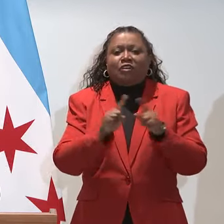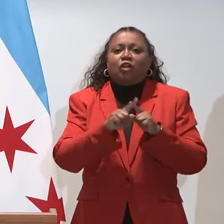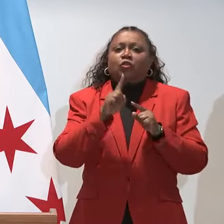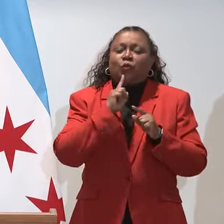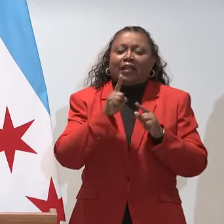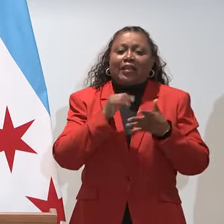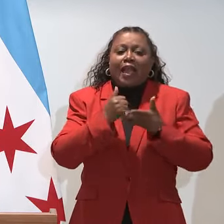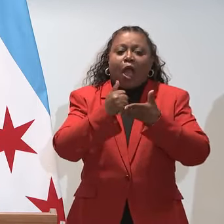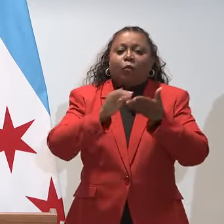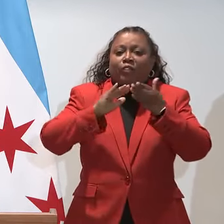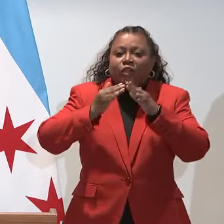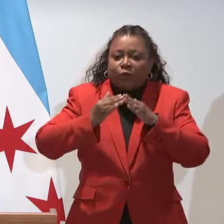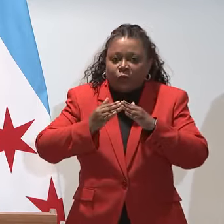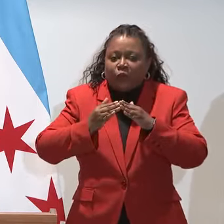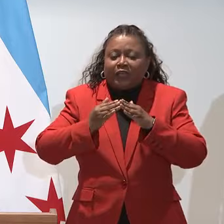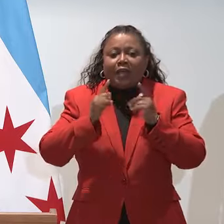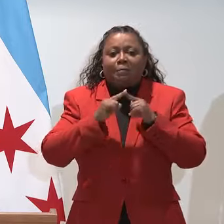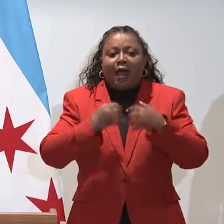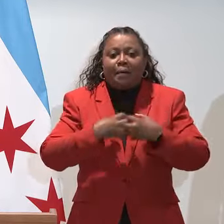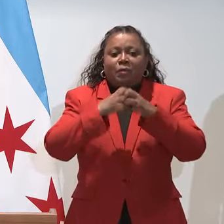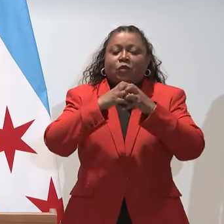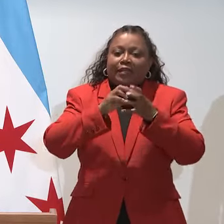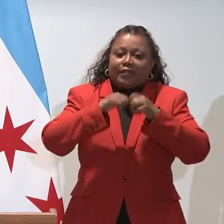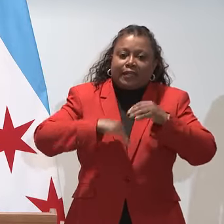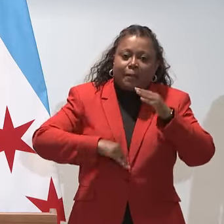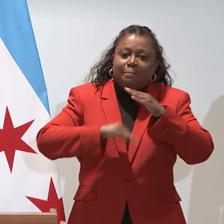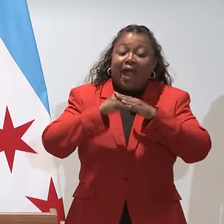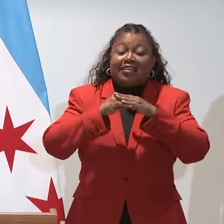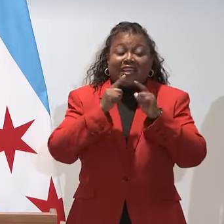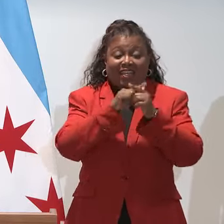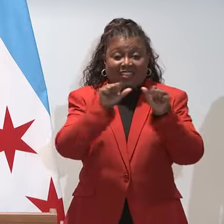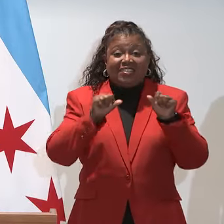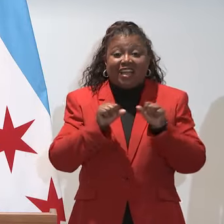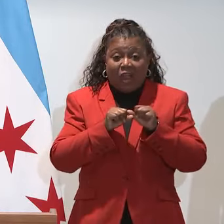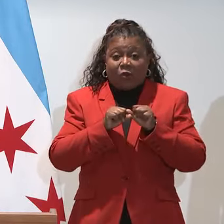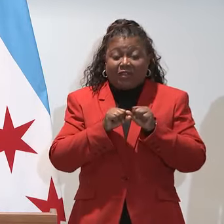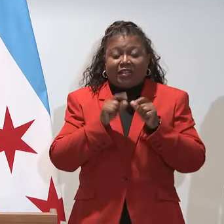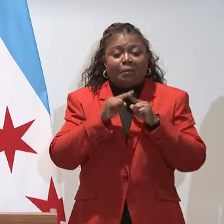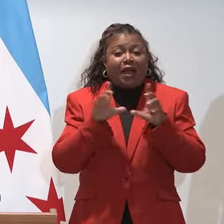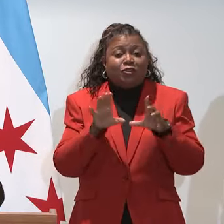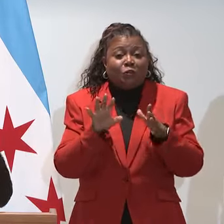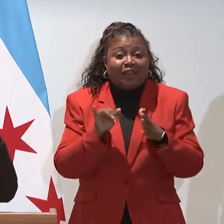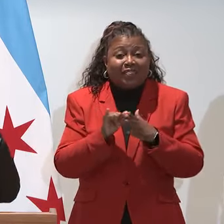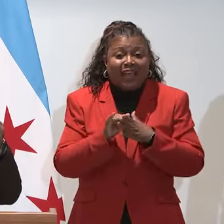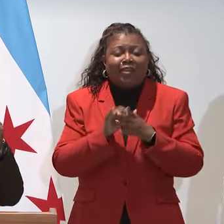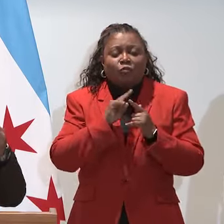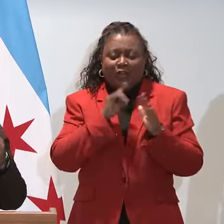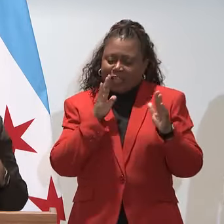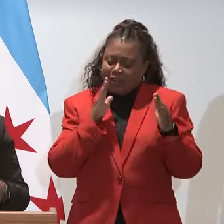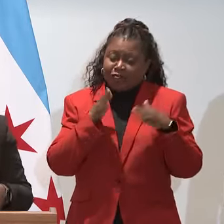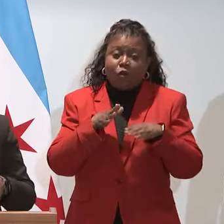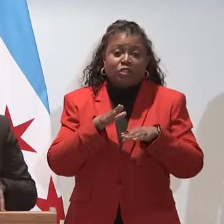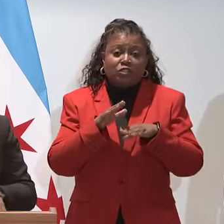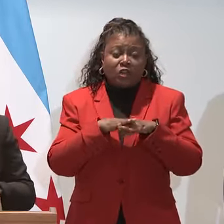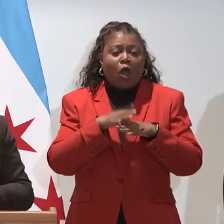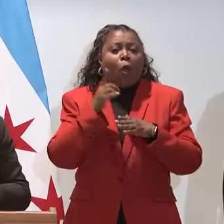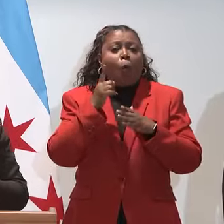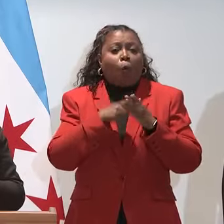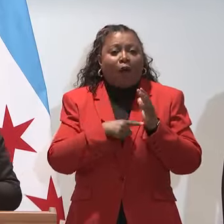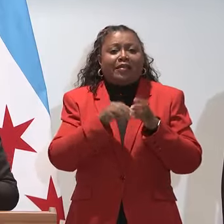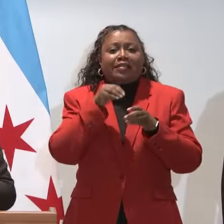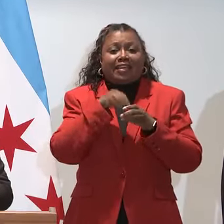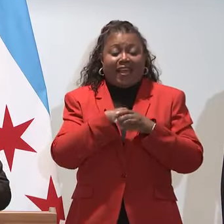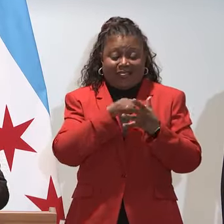really help the community by building capacity in these areas. And by doing that, really focusing on what's